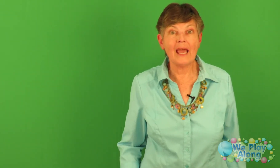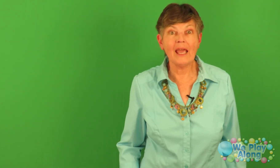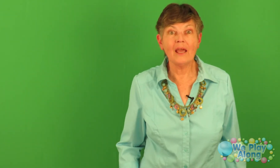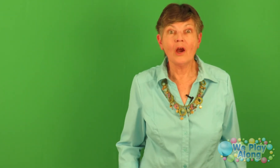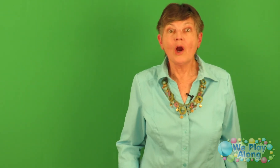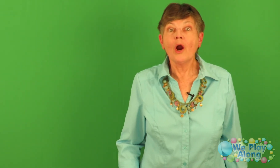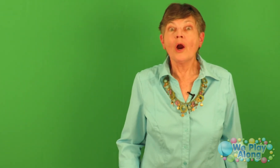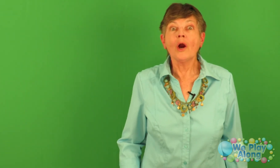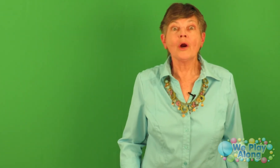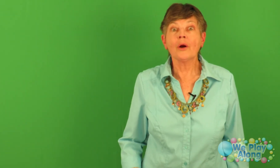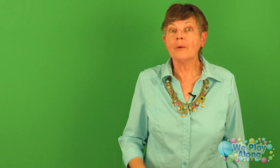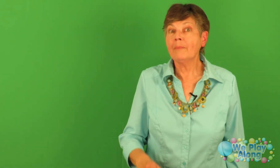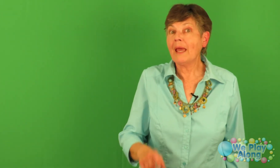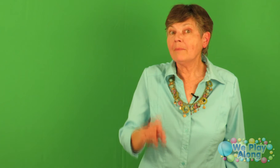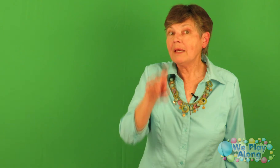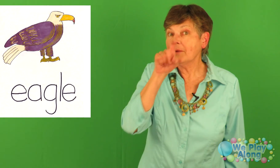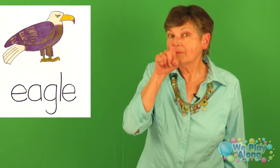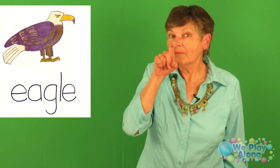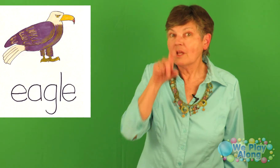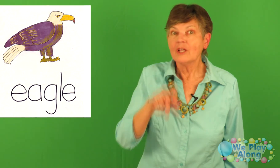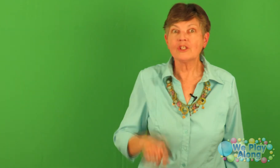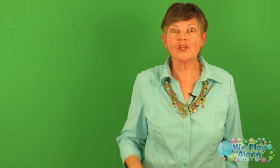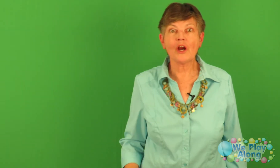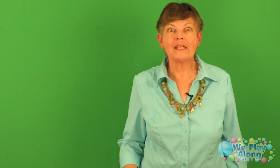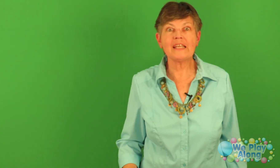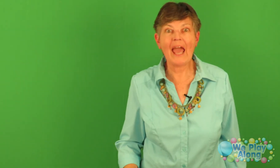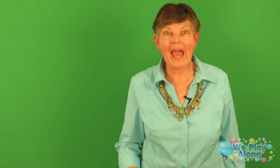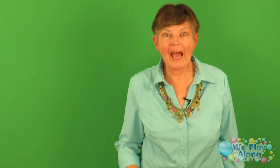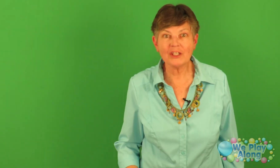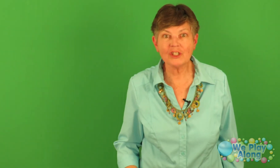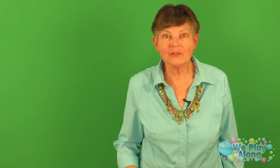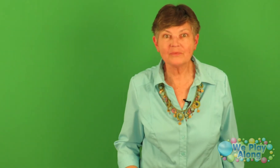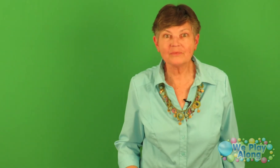day, her baby started to hatch.